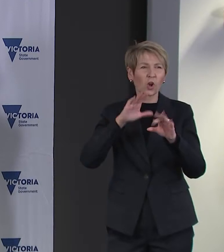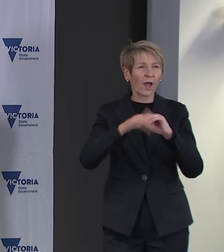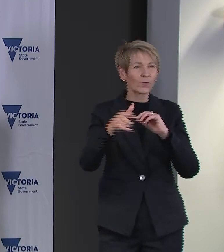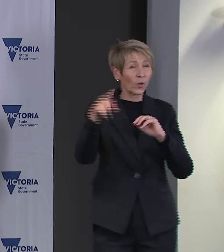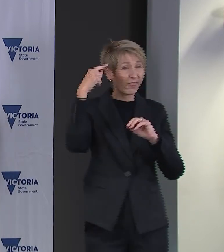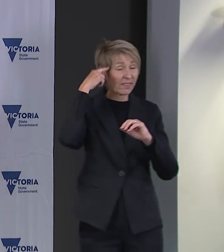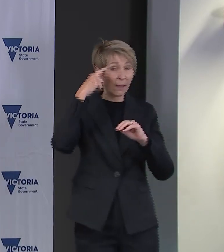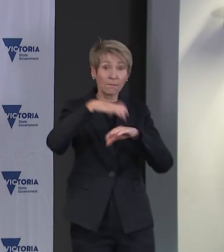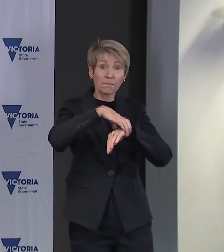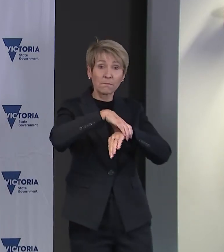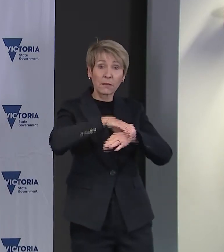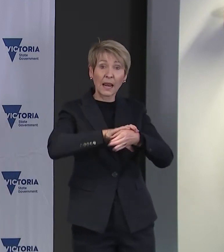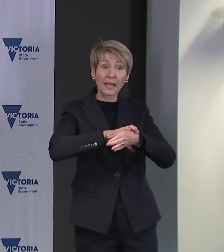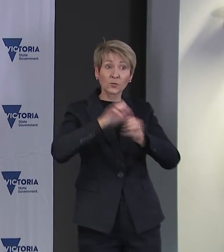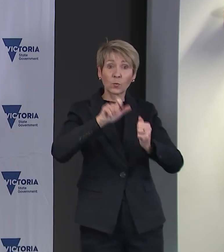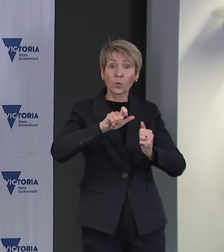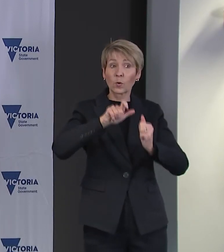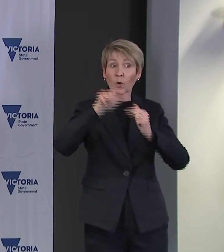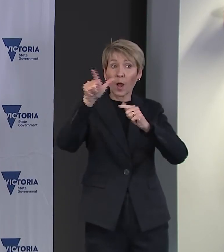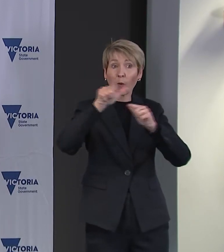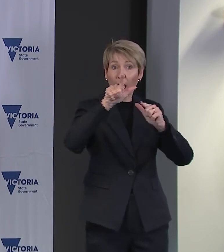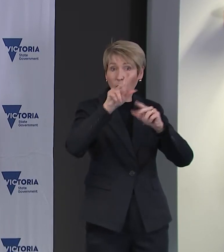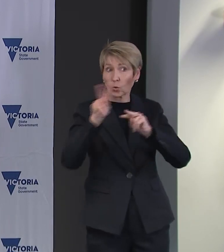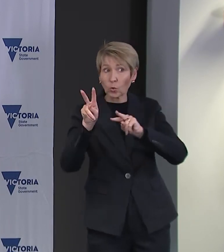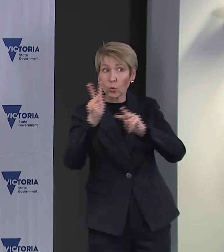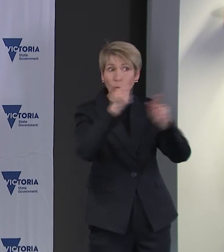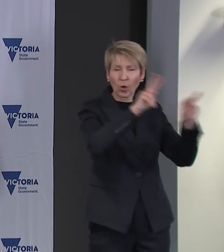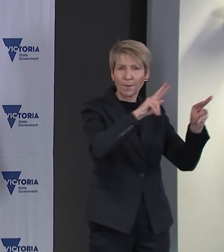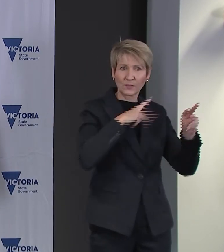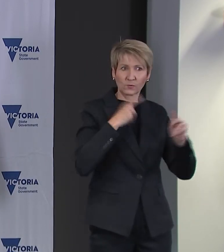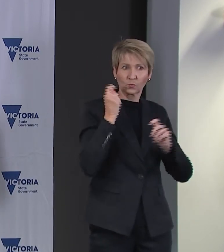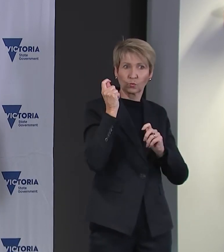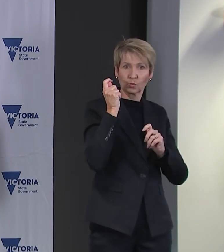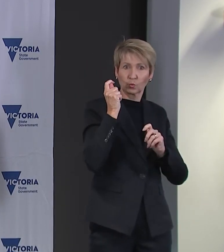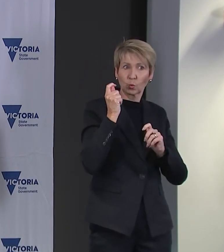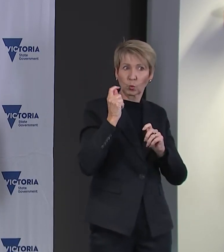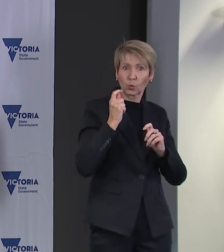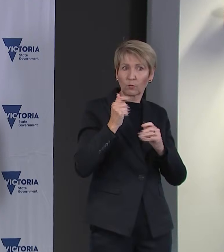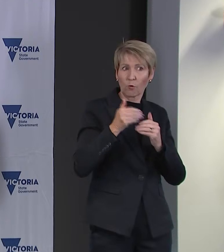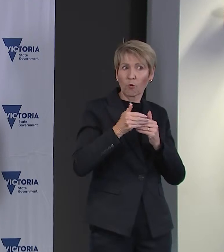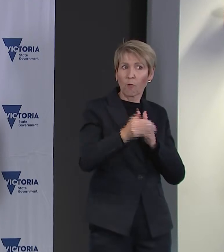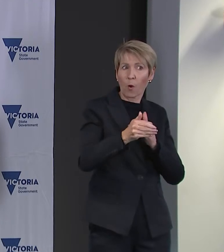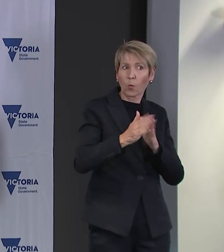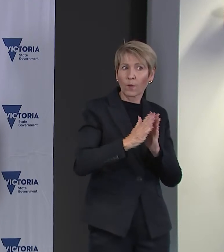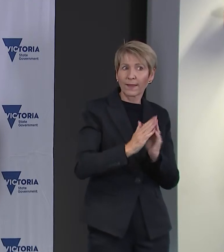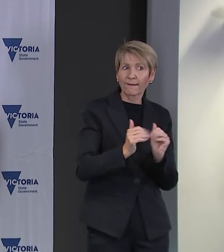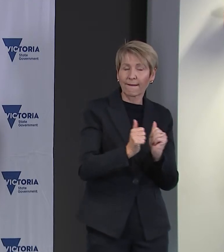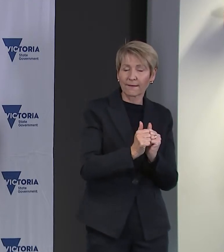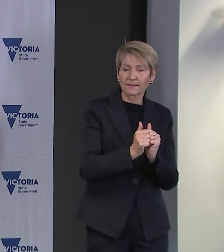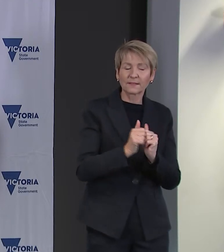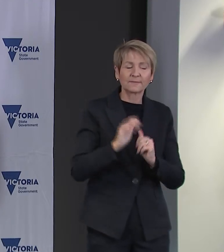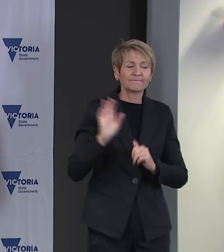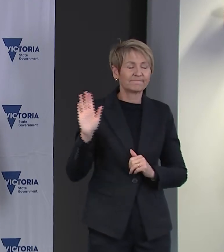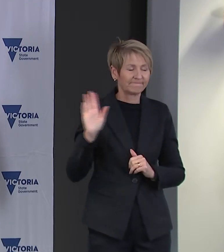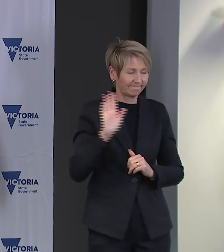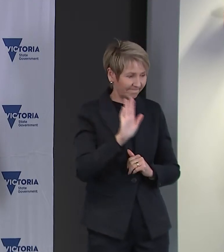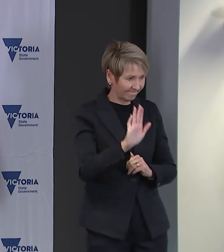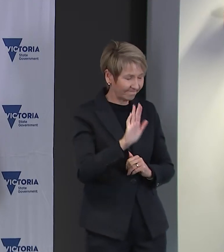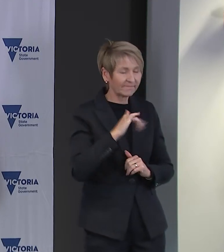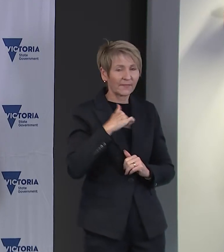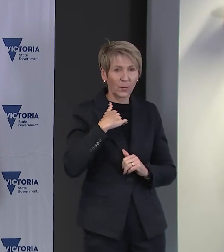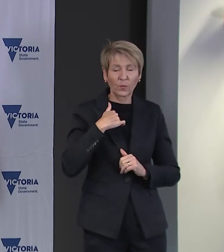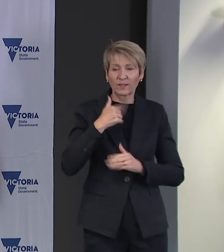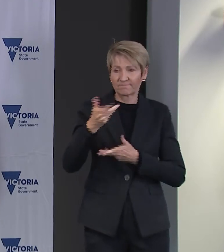enough heading towards the long weekend? We take police operational advice on these matters, and their operational advice is that throwing all